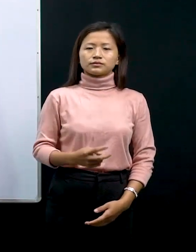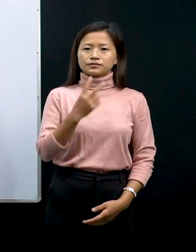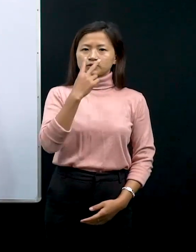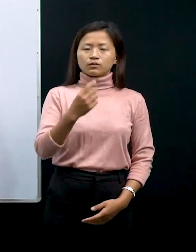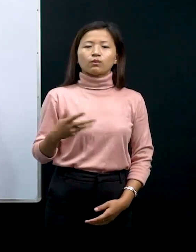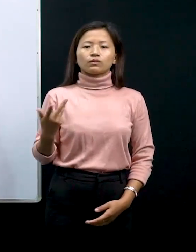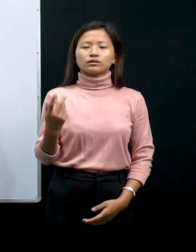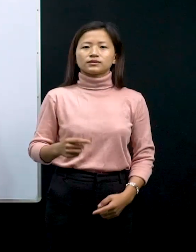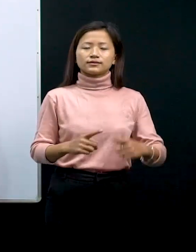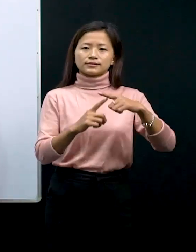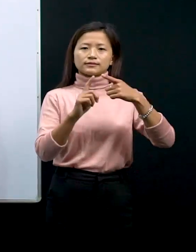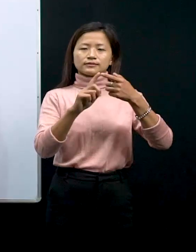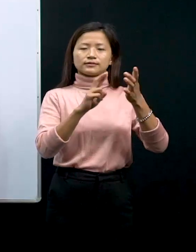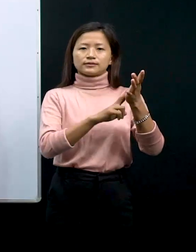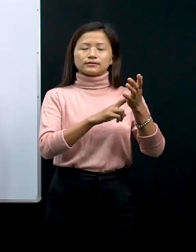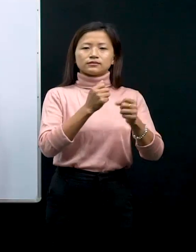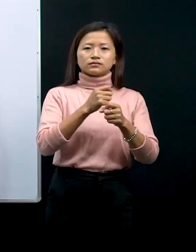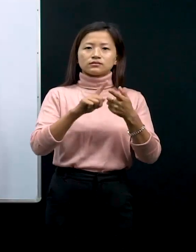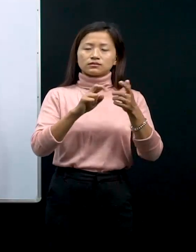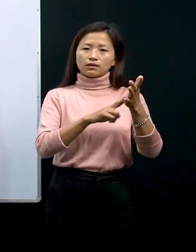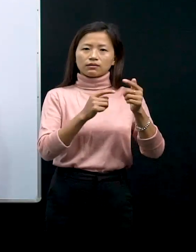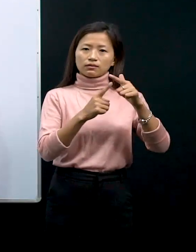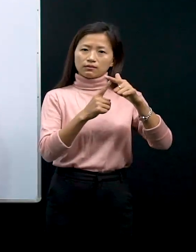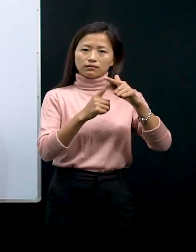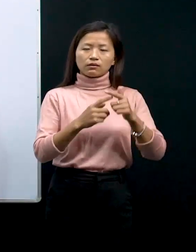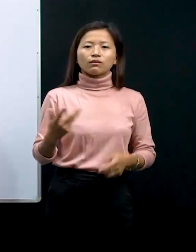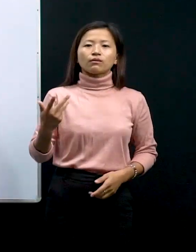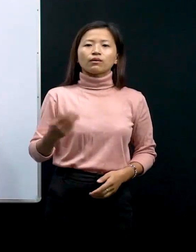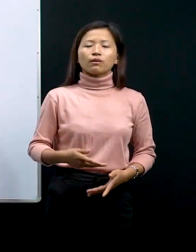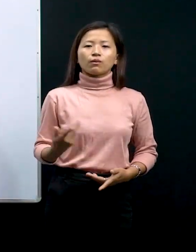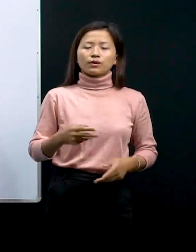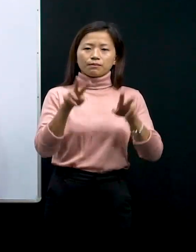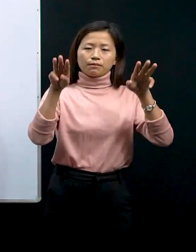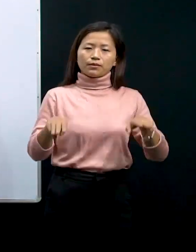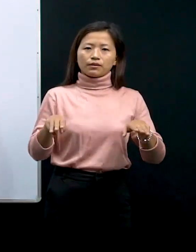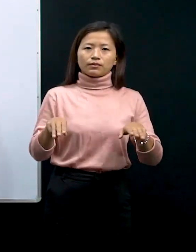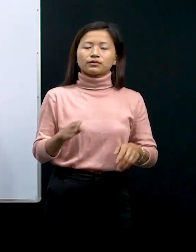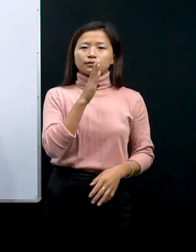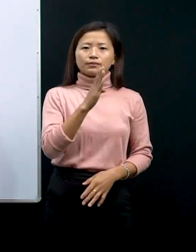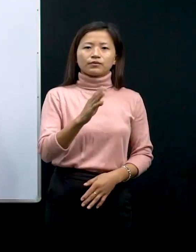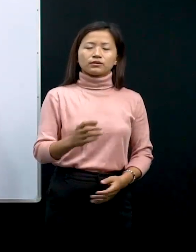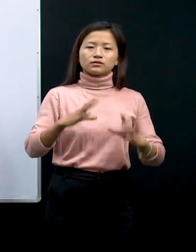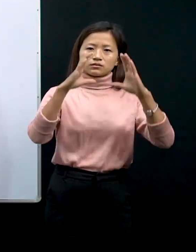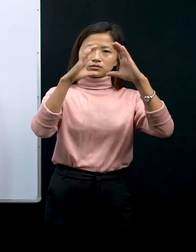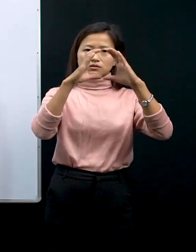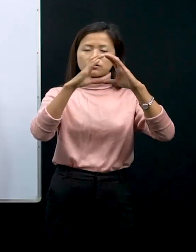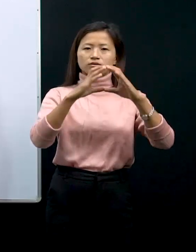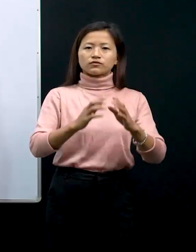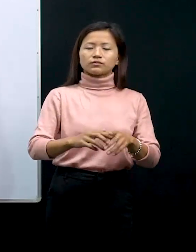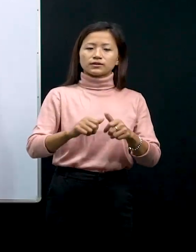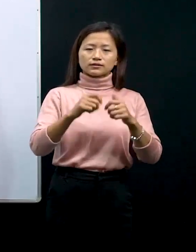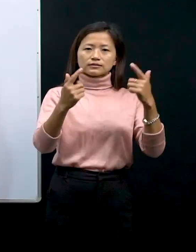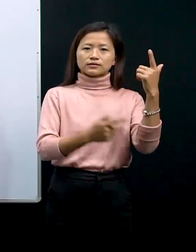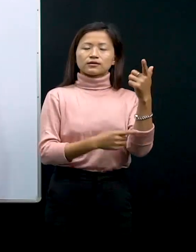is tangent? Tangent is a line segment or ray, whatever may be. Line segment which is drawn to a circle from an external